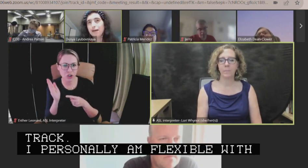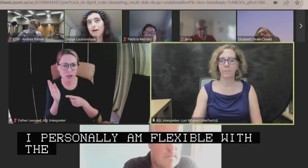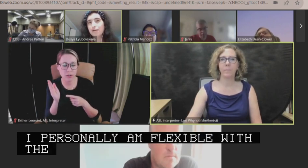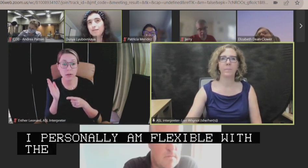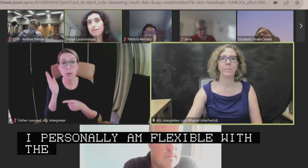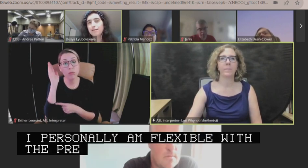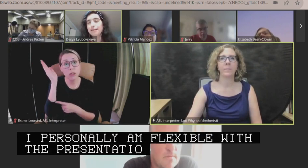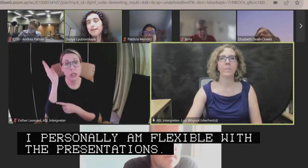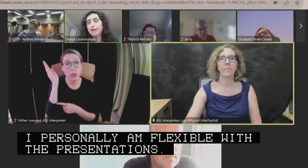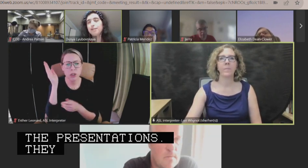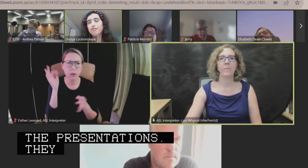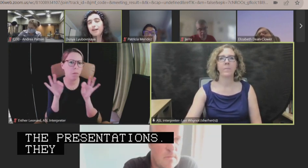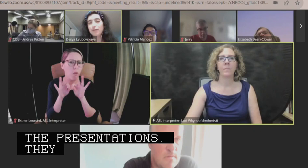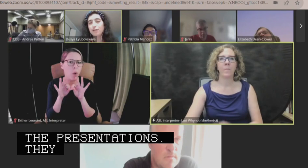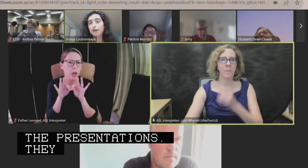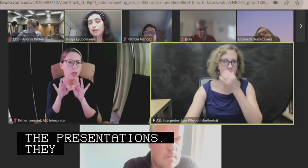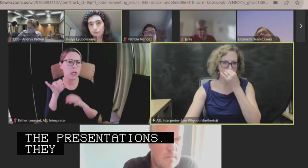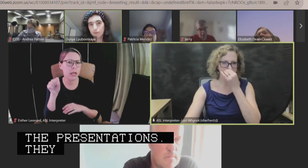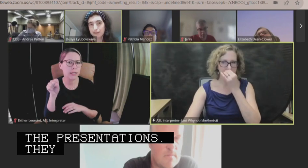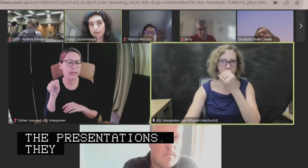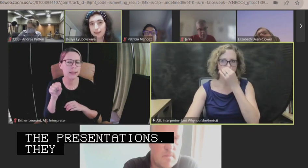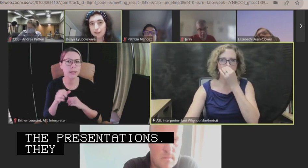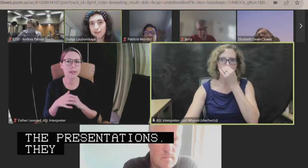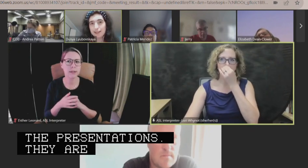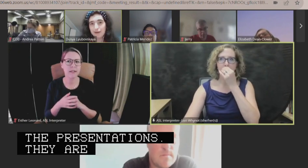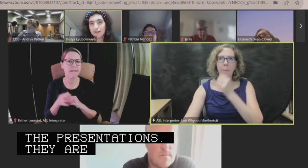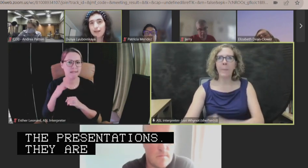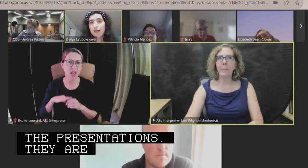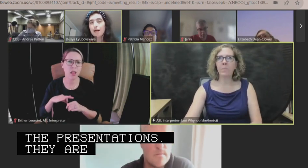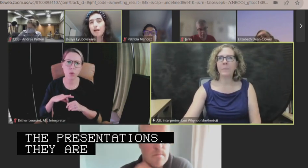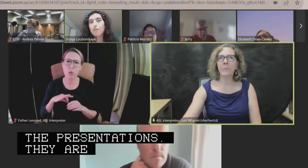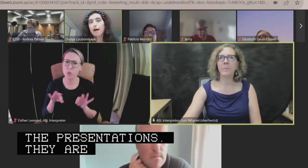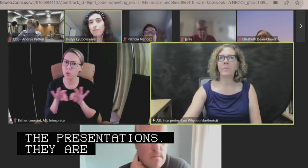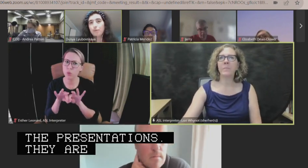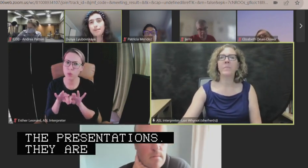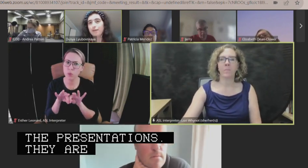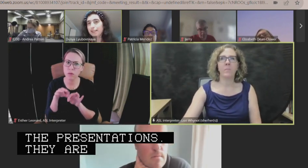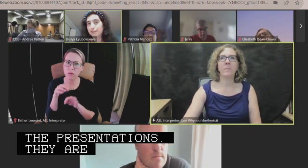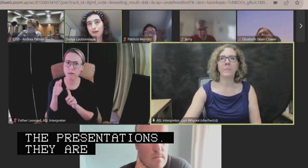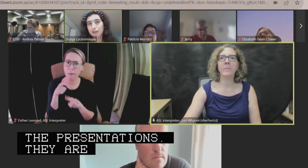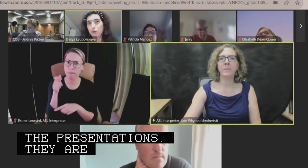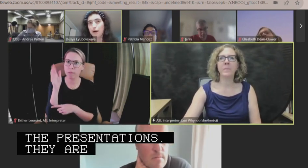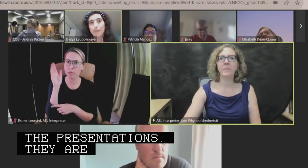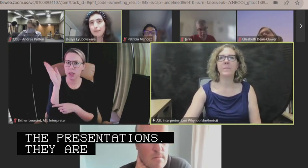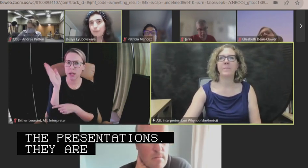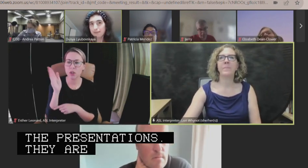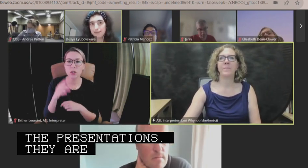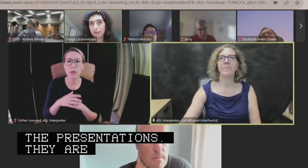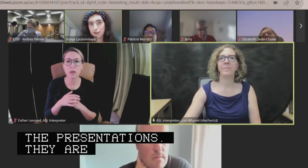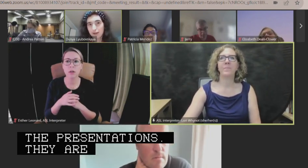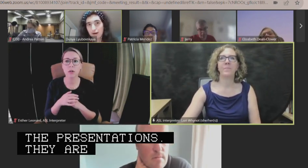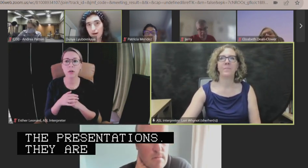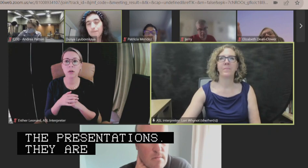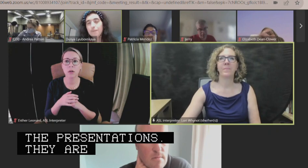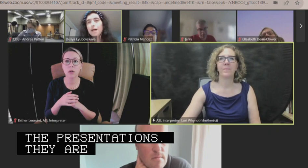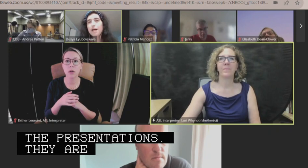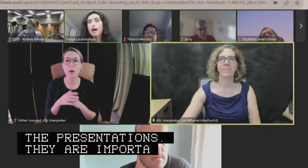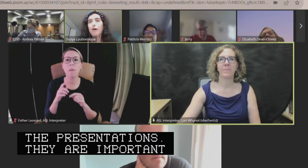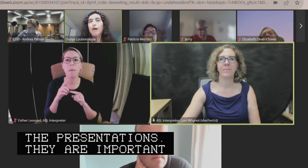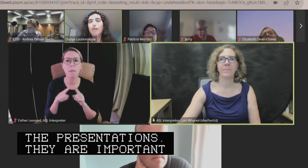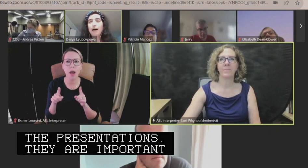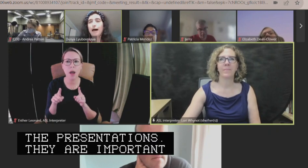but there is value in all the presentations, definitely. But I personally am flexible as to how many presentations there